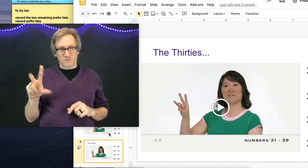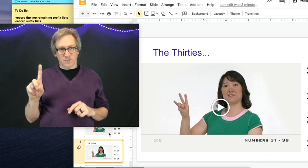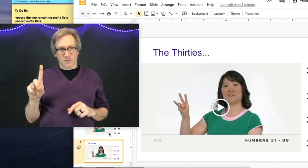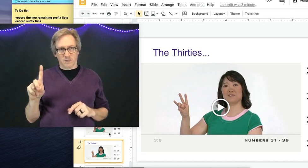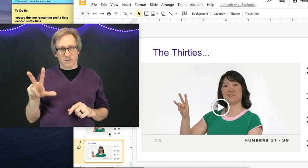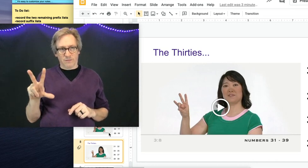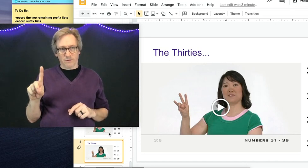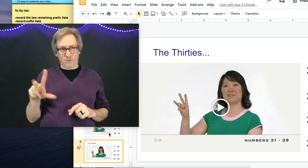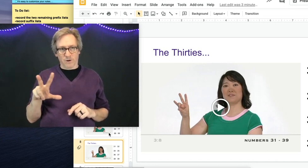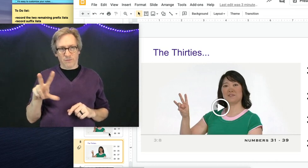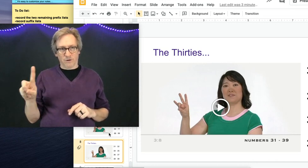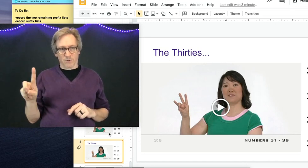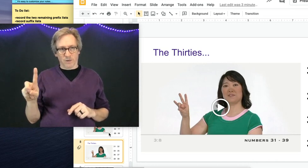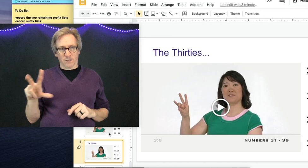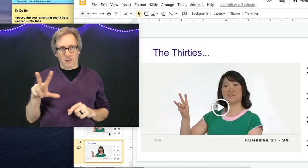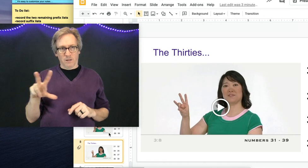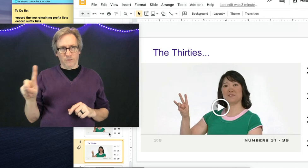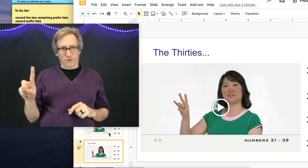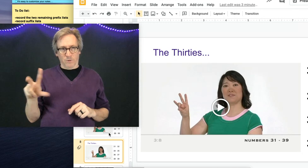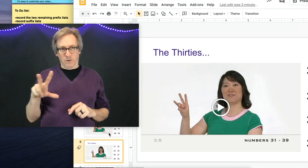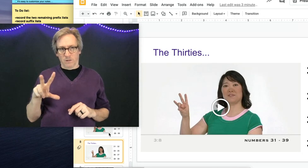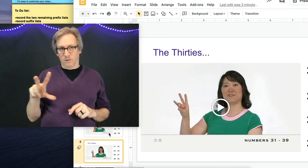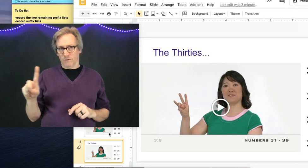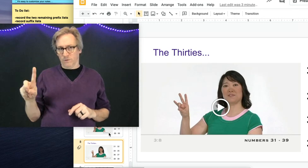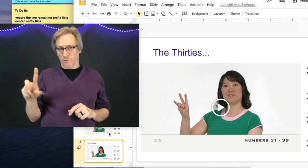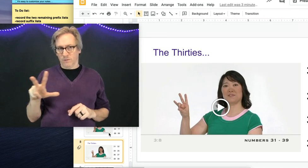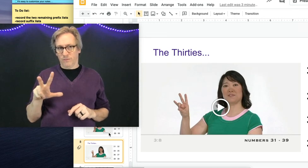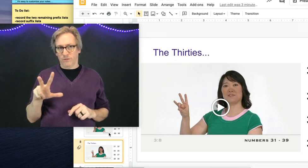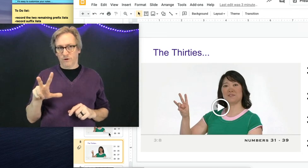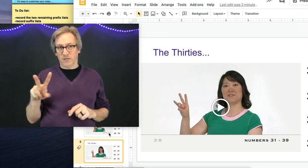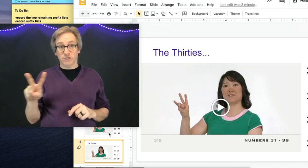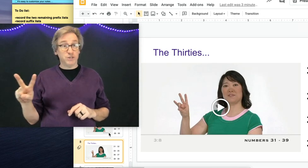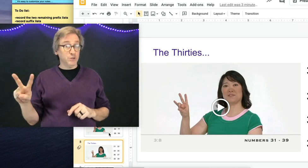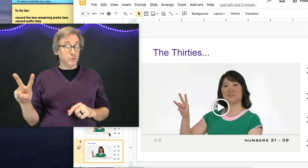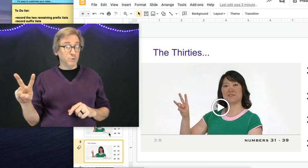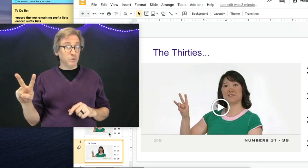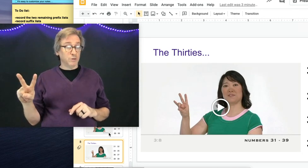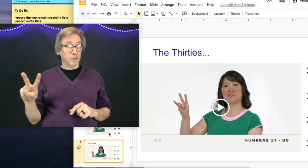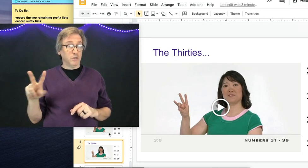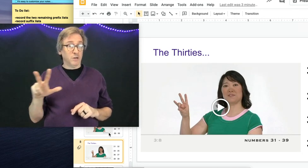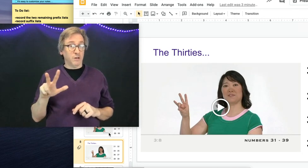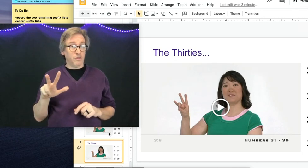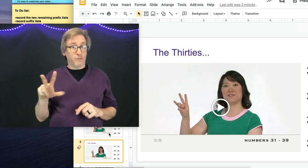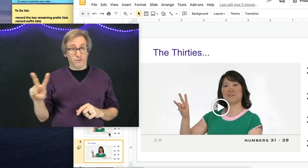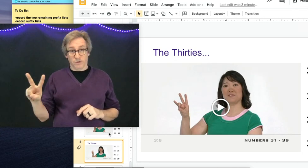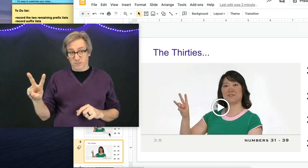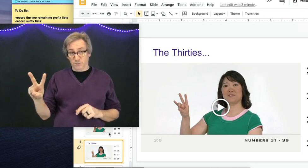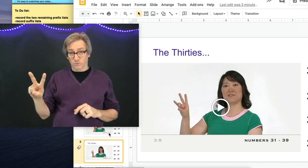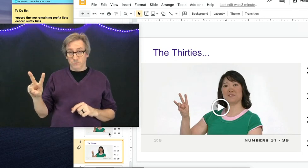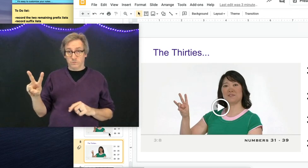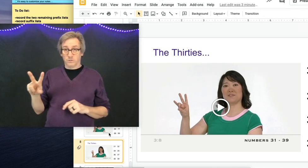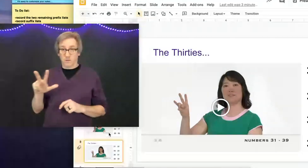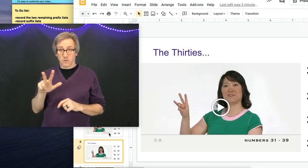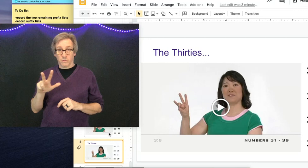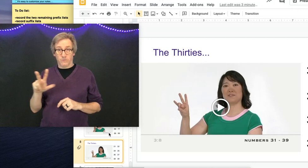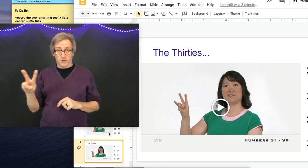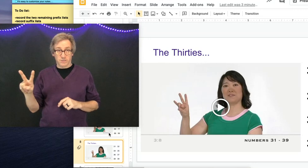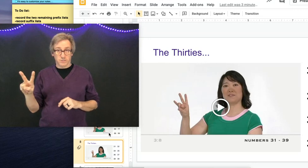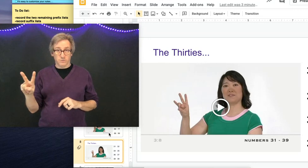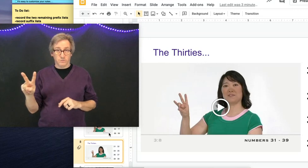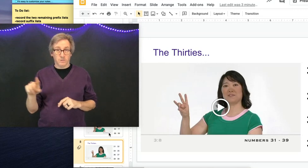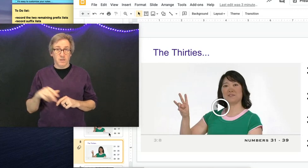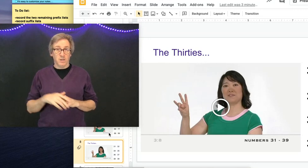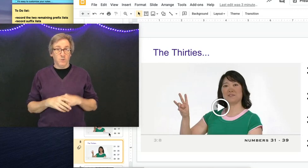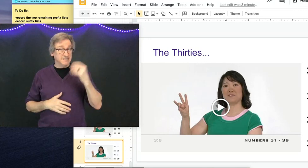kind of 31, 31, 31, 31, 32, 32,